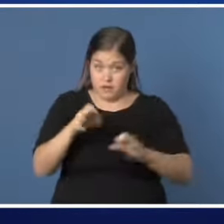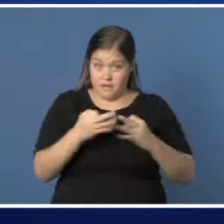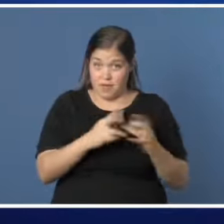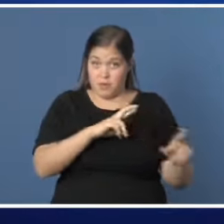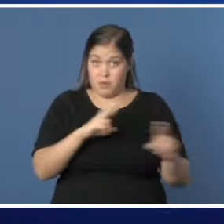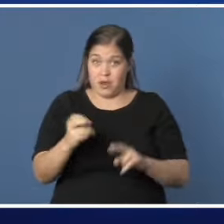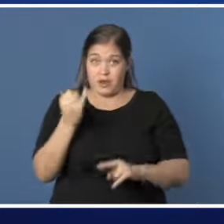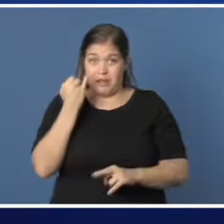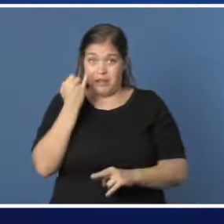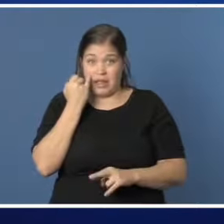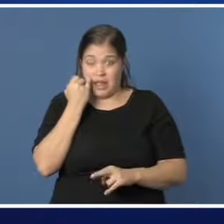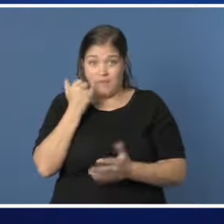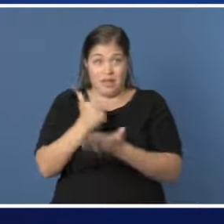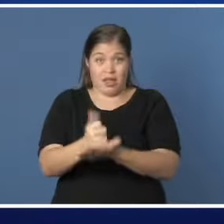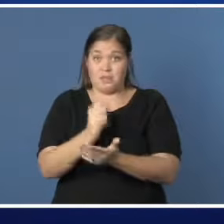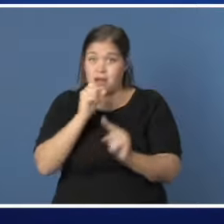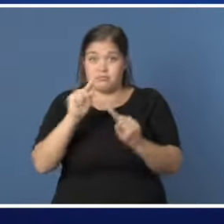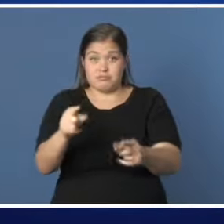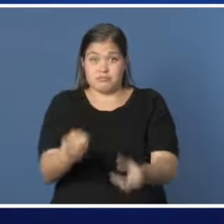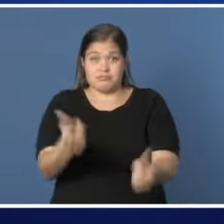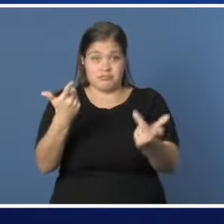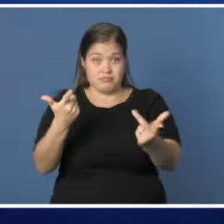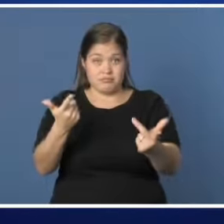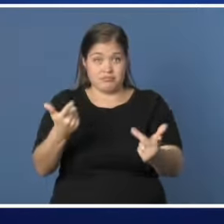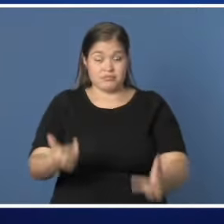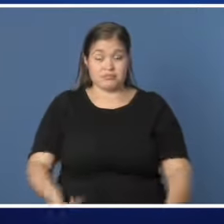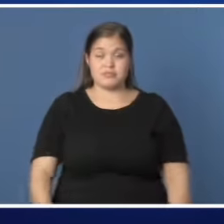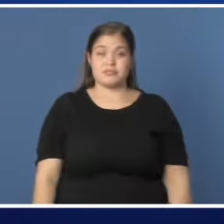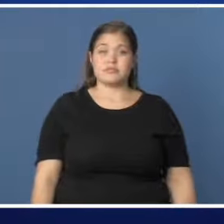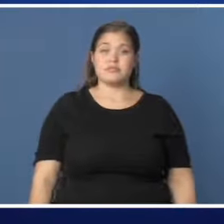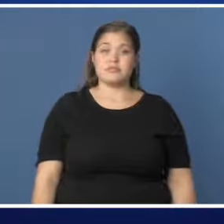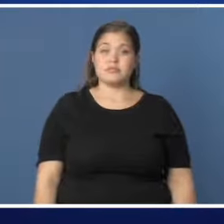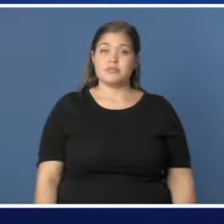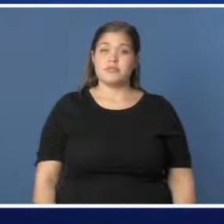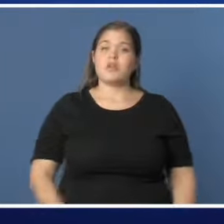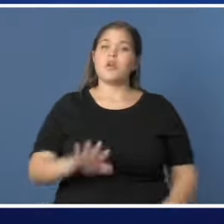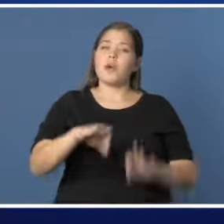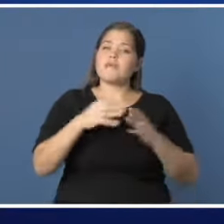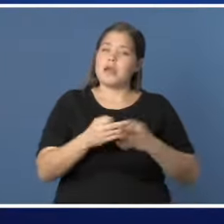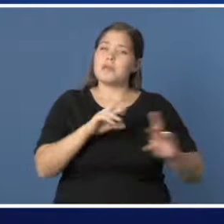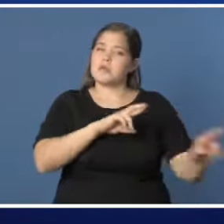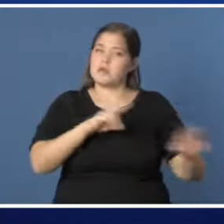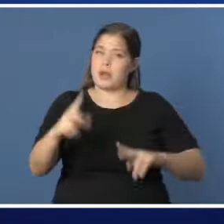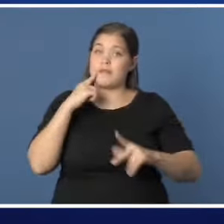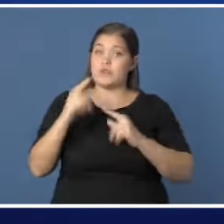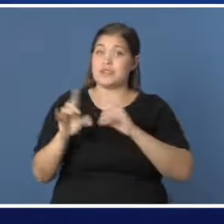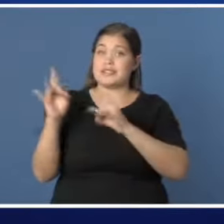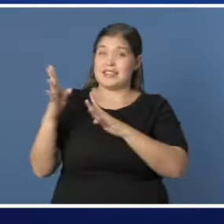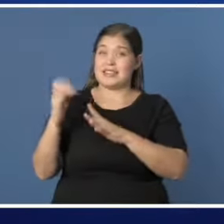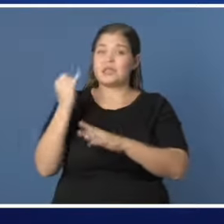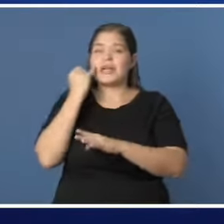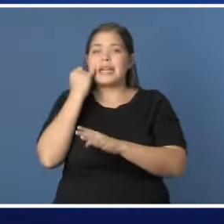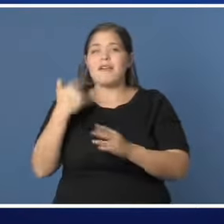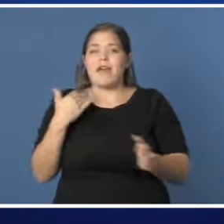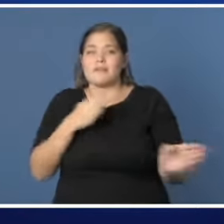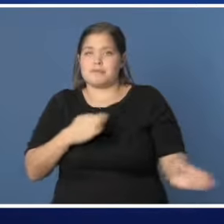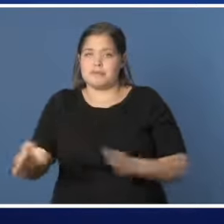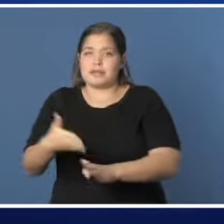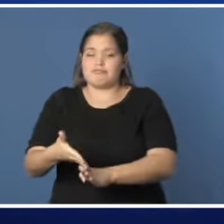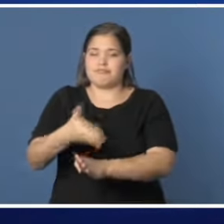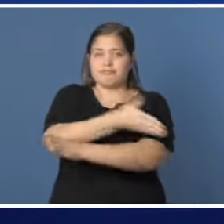Would your family be prepared to cope with the emergency until help arrives? Your family will cope best by preparing